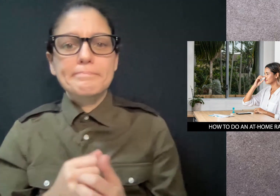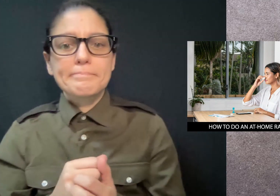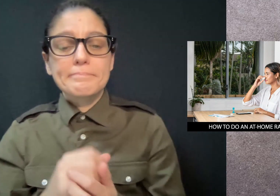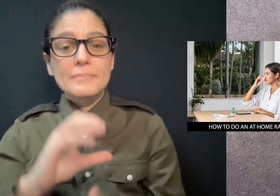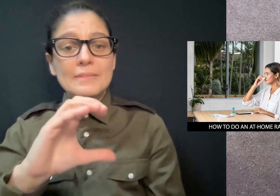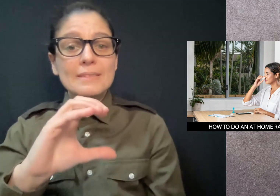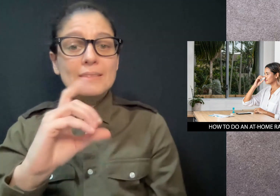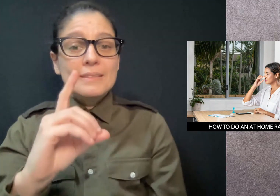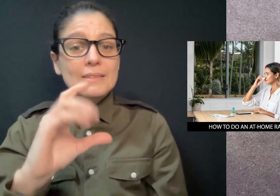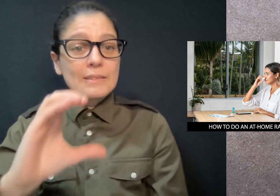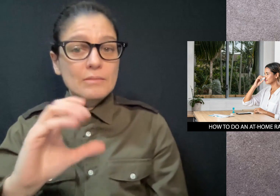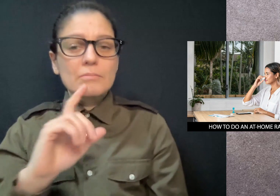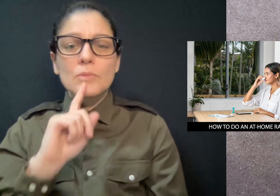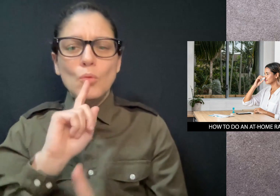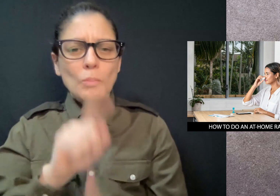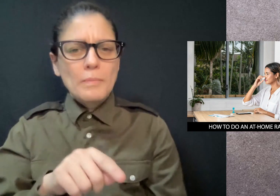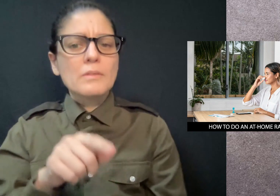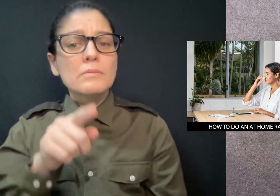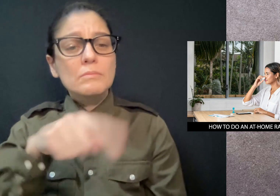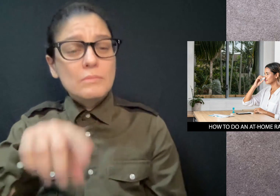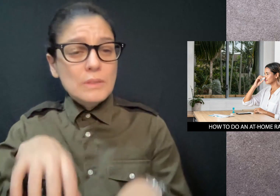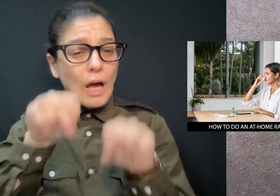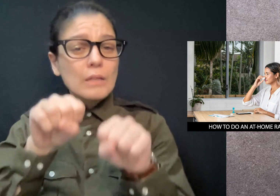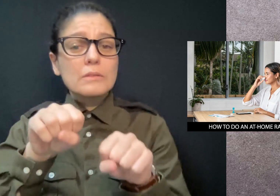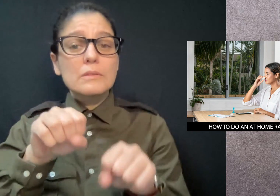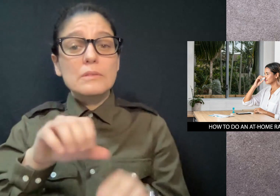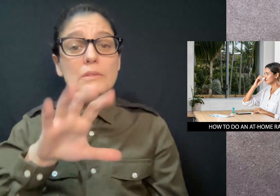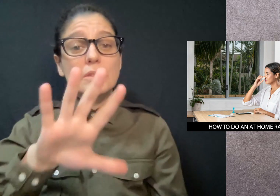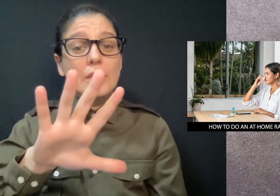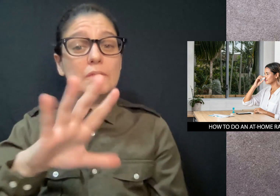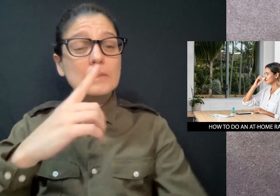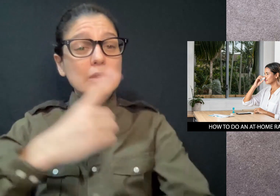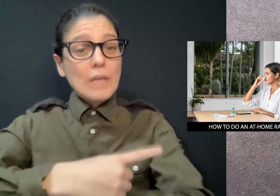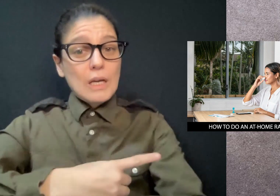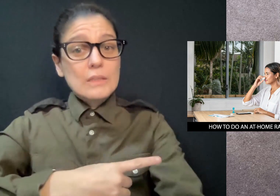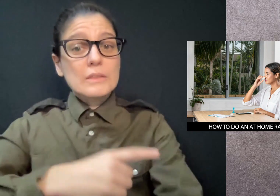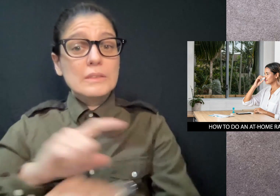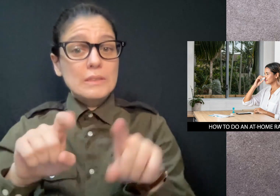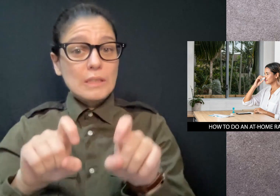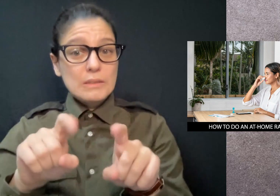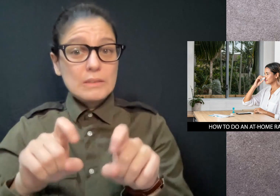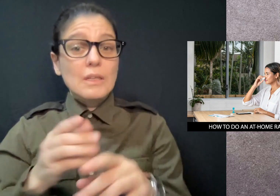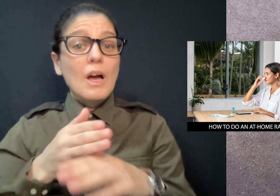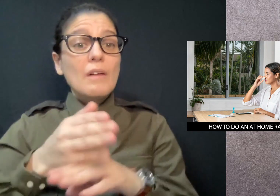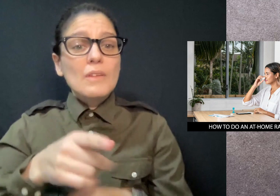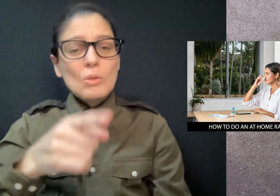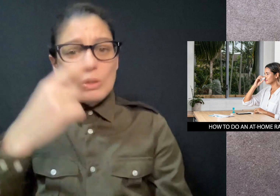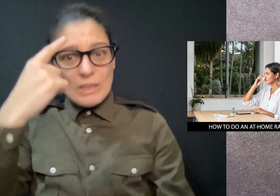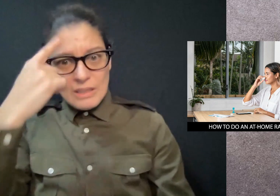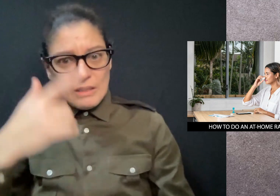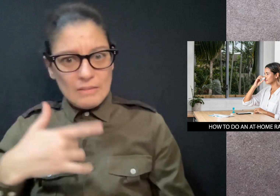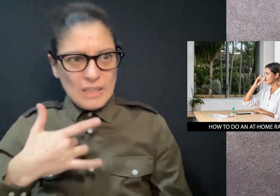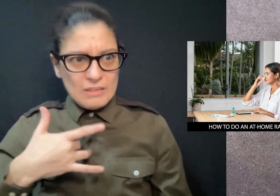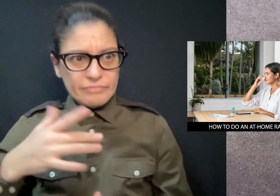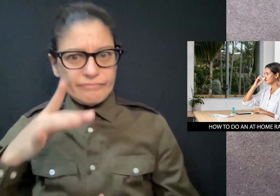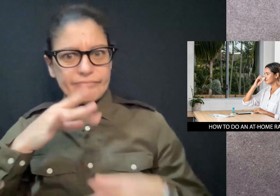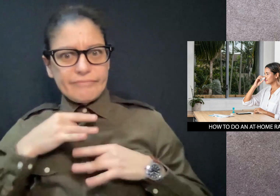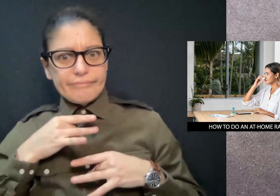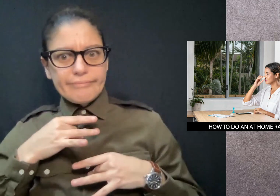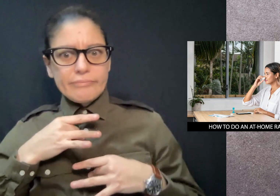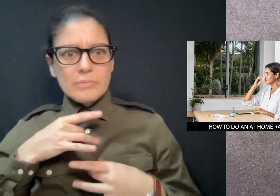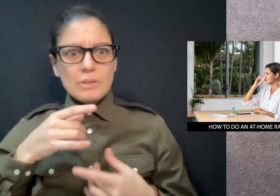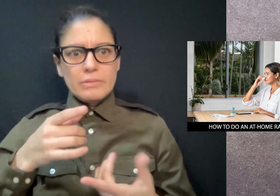Doing a test at home may be more convenient than going to a clinic or a lab.